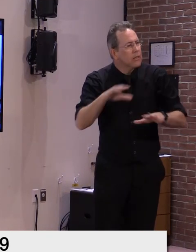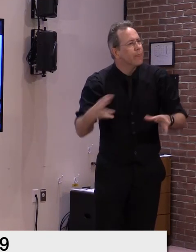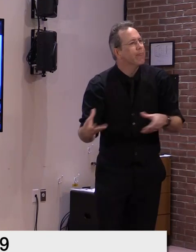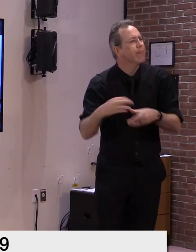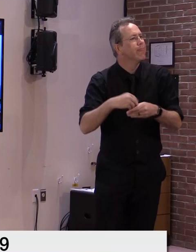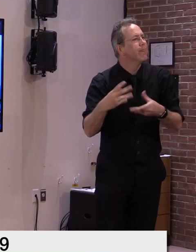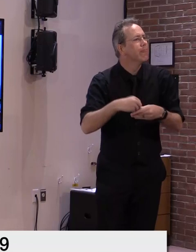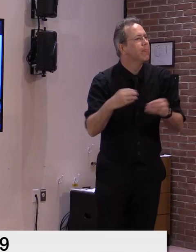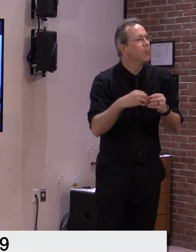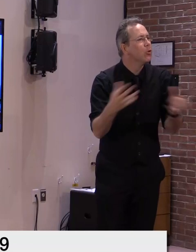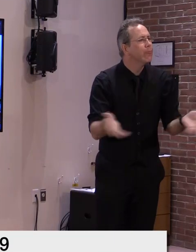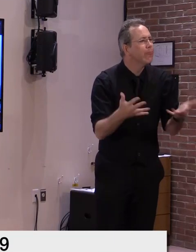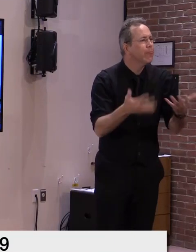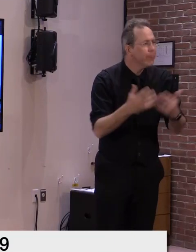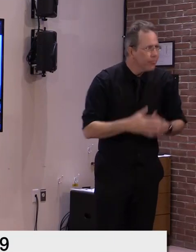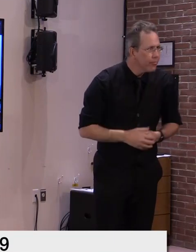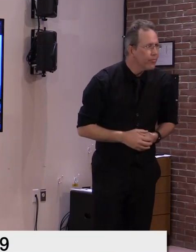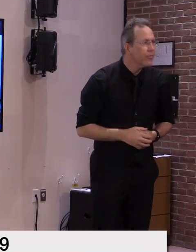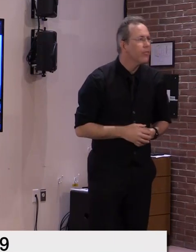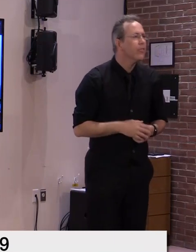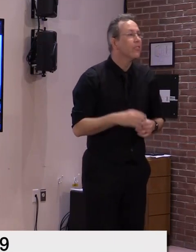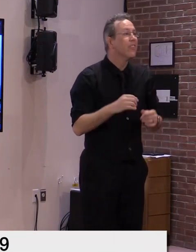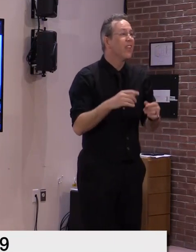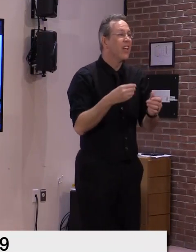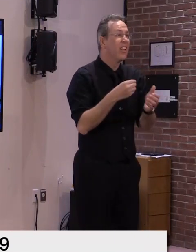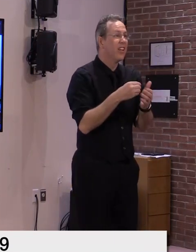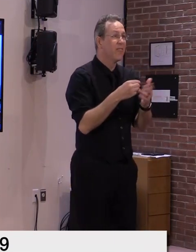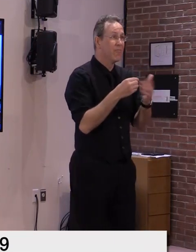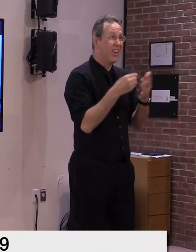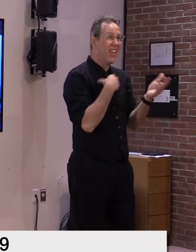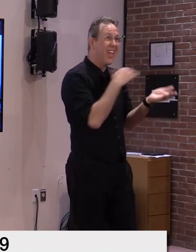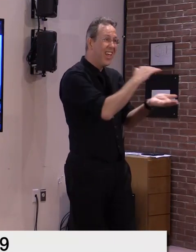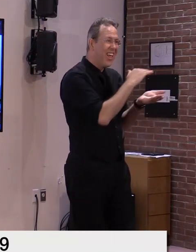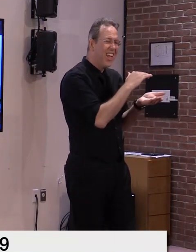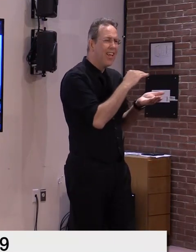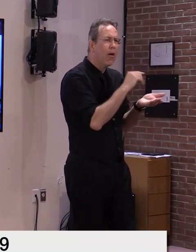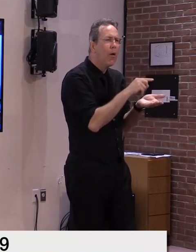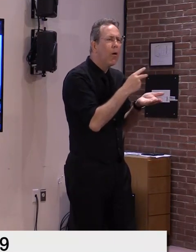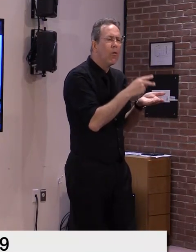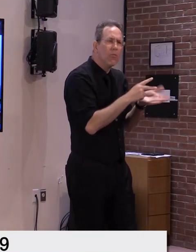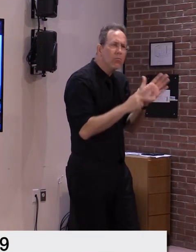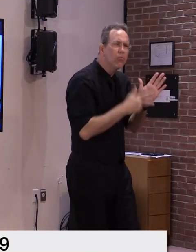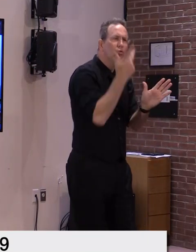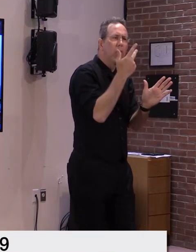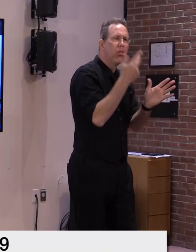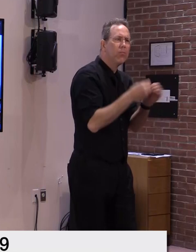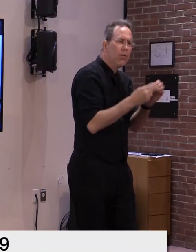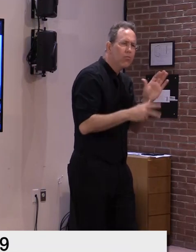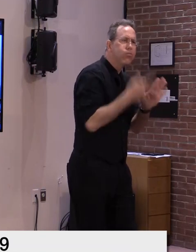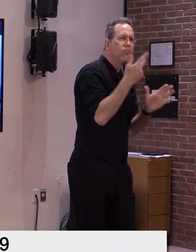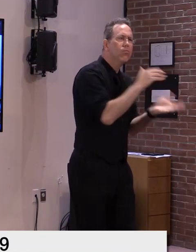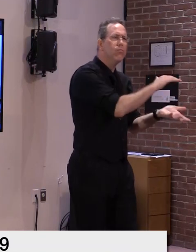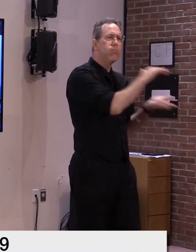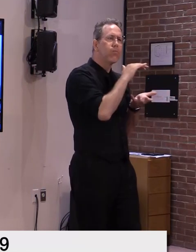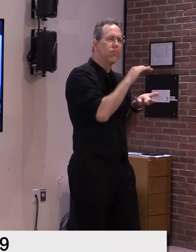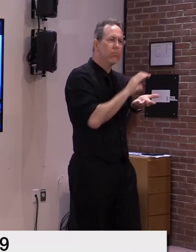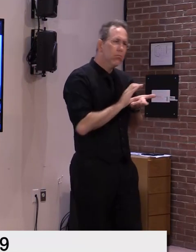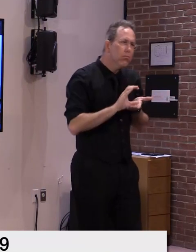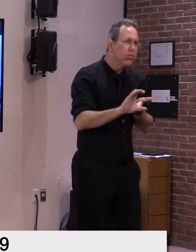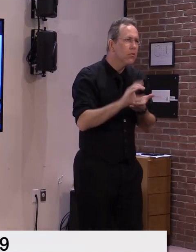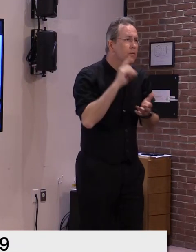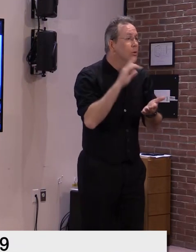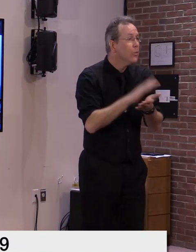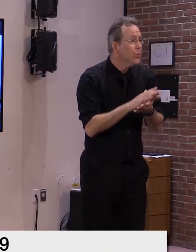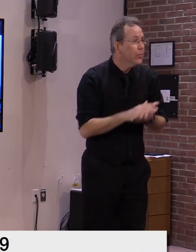a tripling of funding over the next 3 years. That means the state of Vermont will see above and beyond